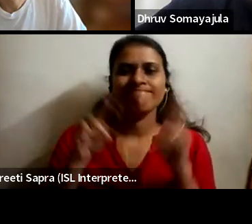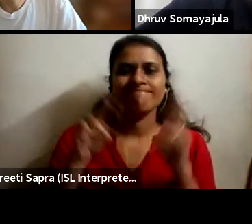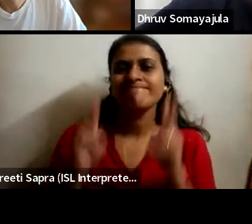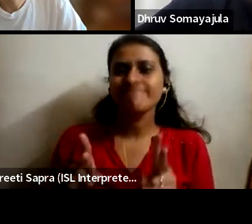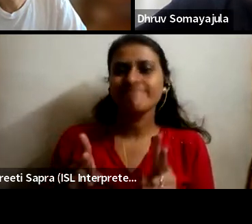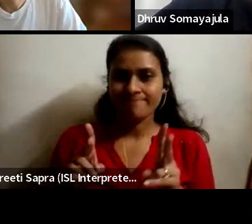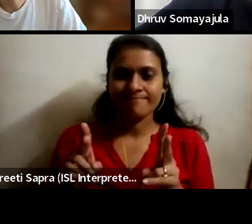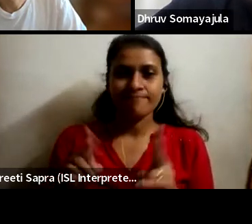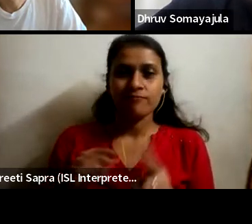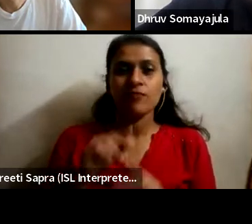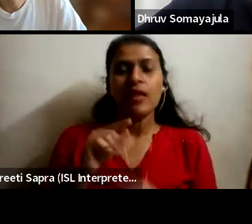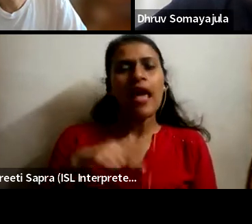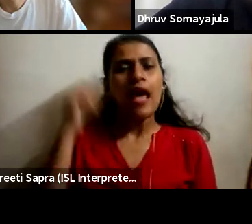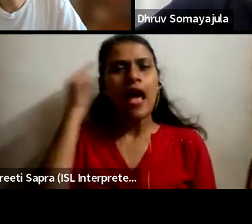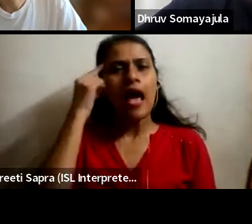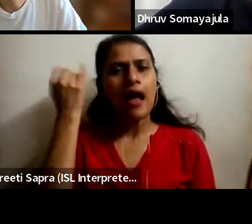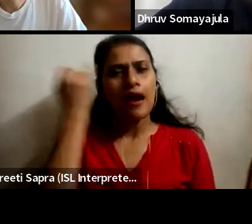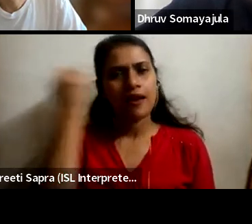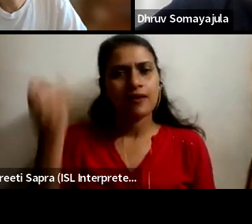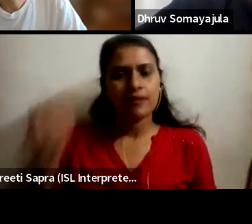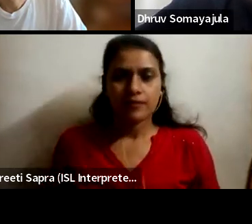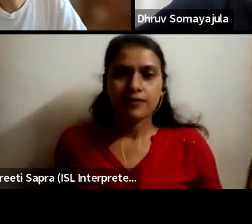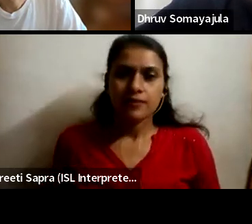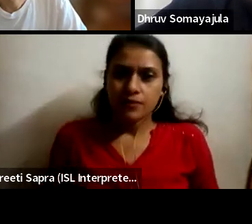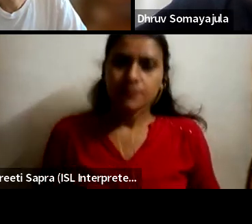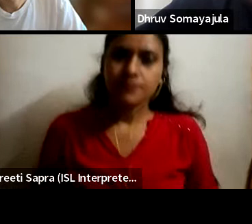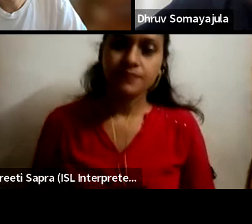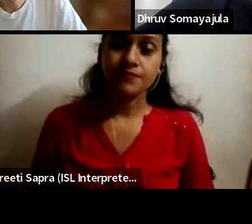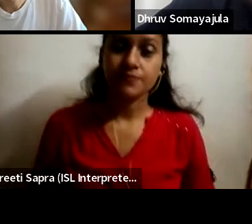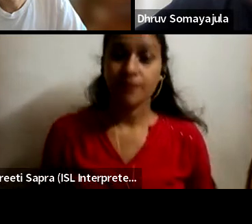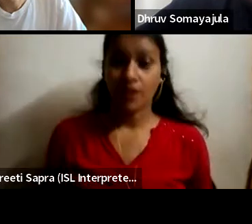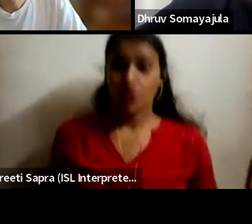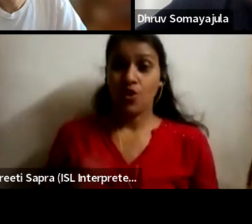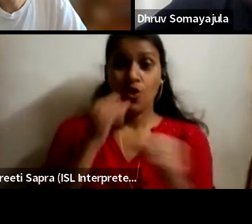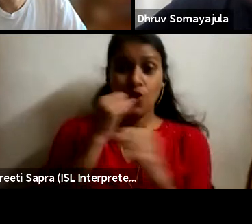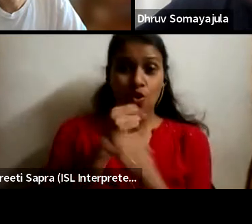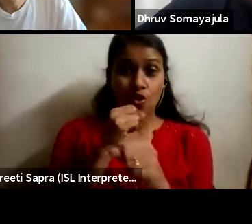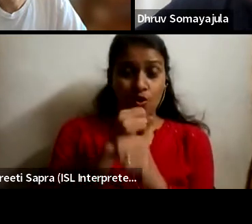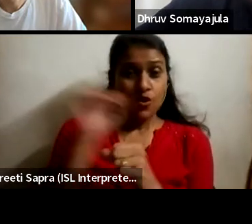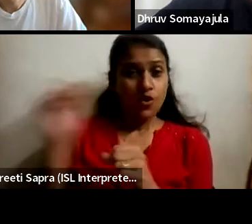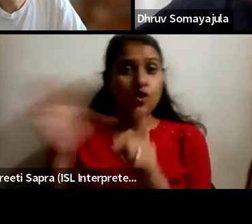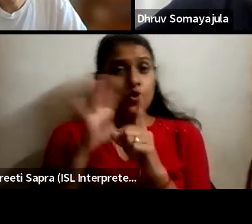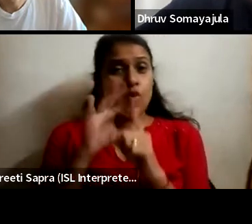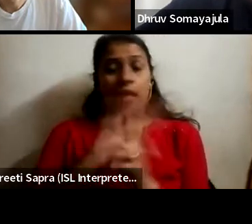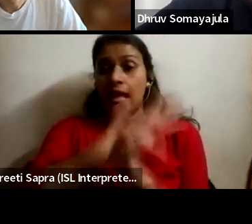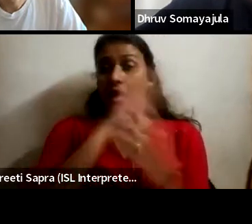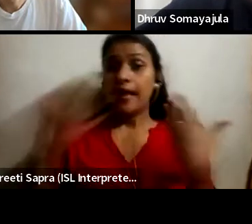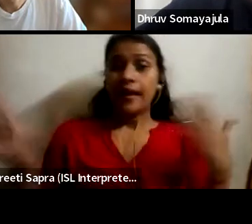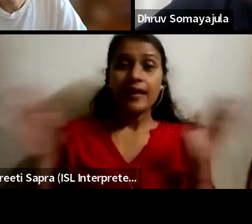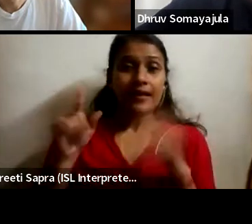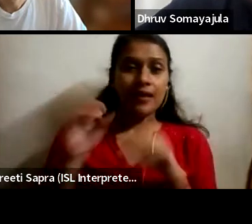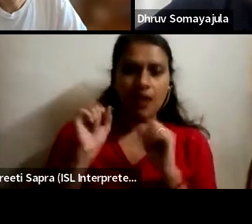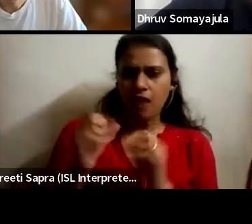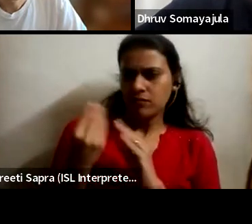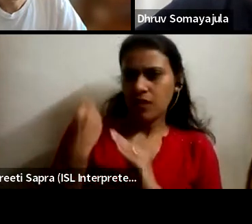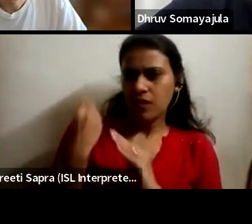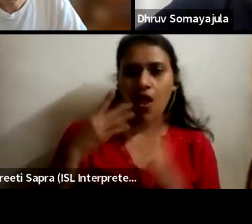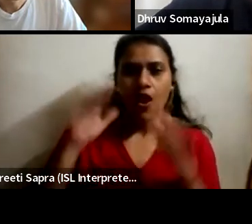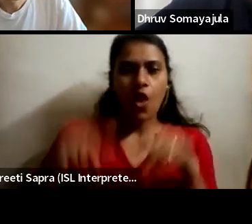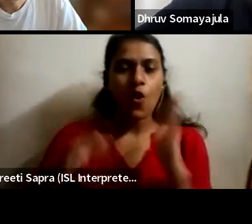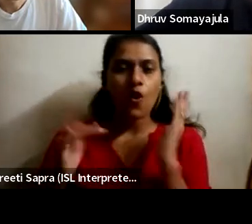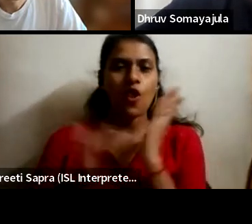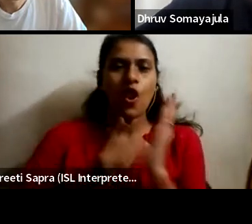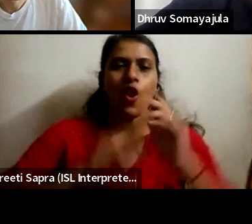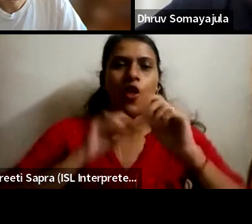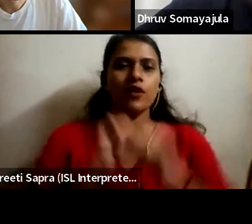that the idea that there may be a singular law that will govern everything and nothing else will be needed after that is simply not how technology works.